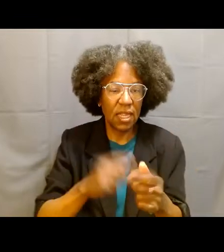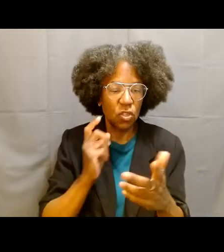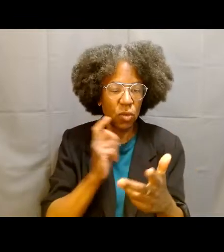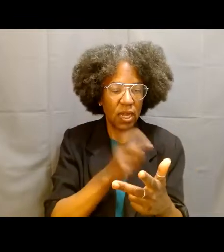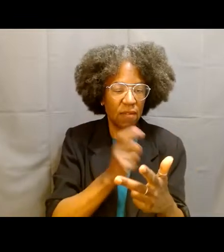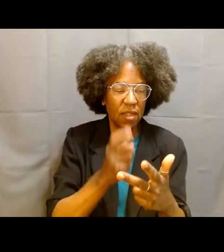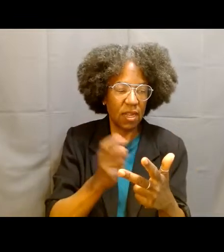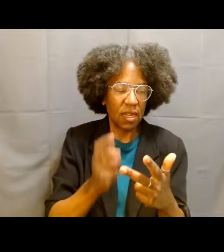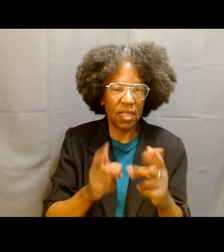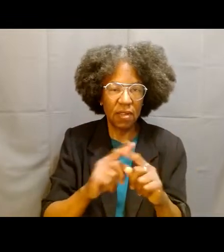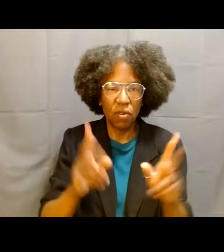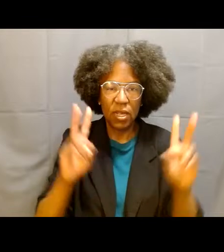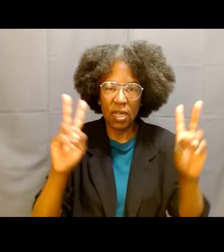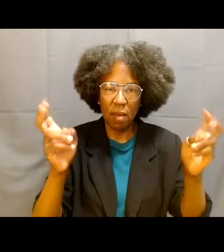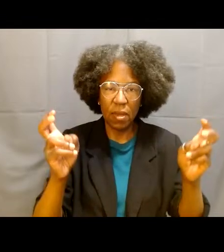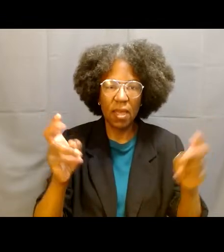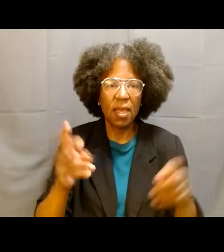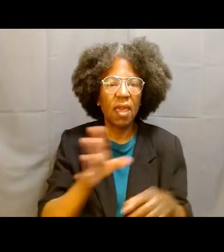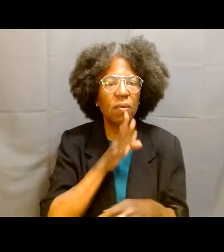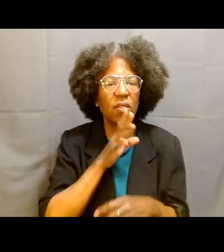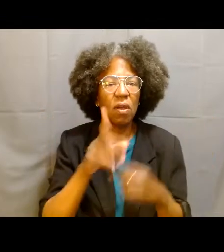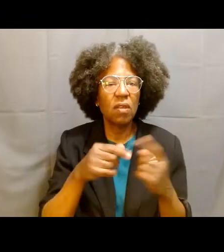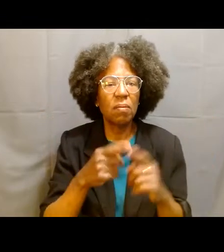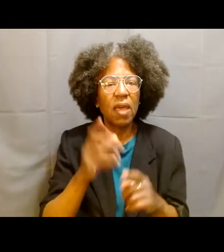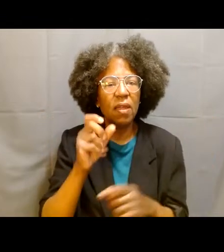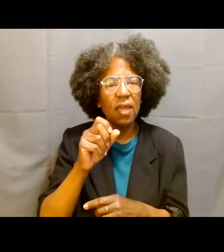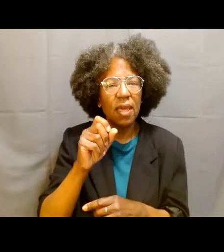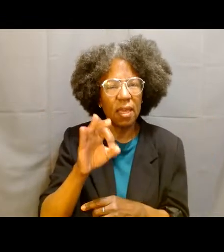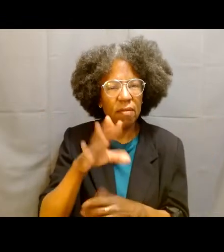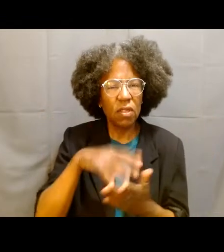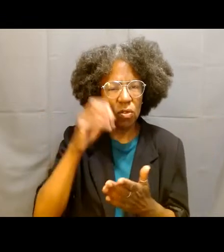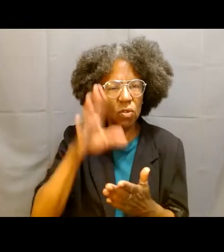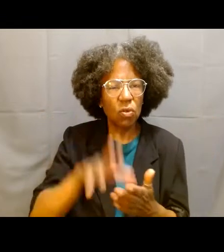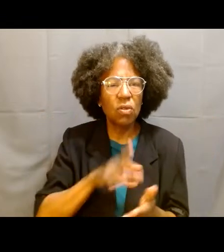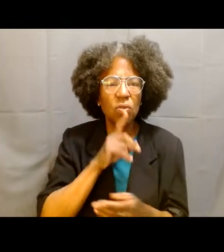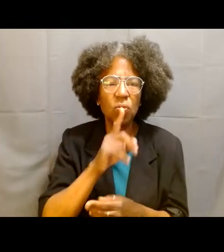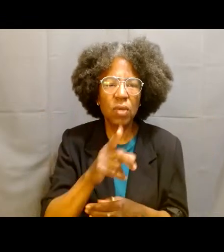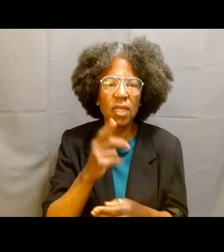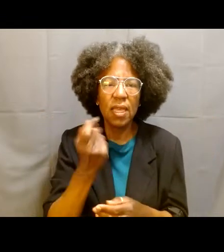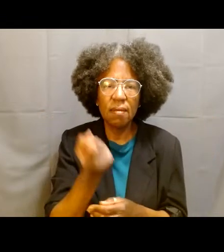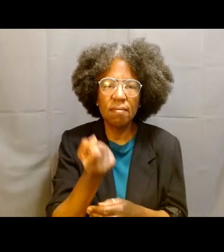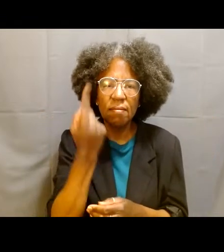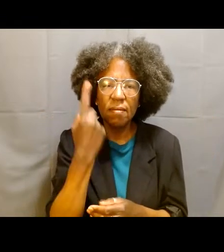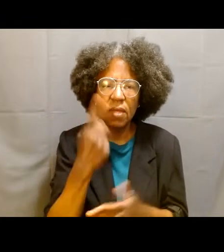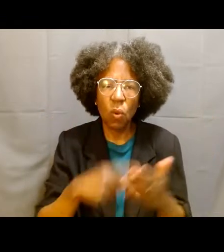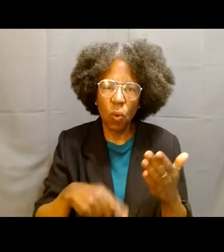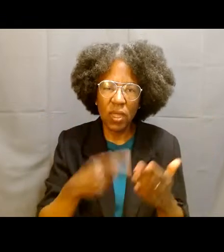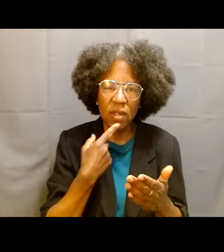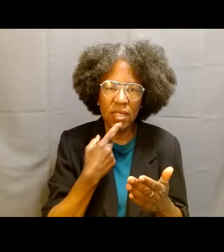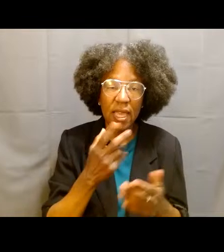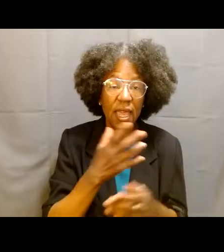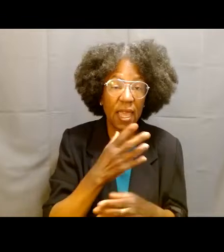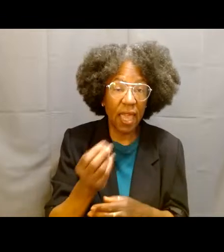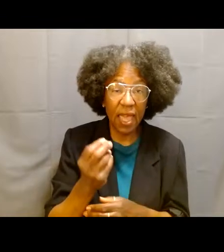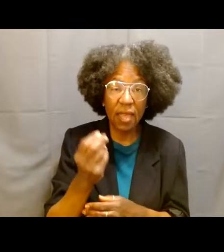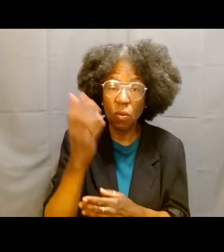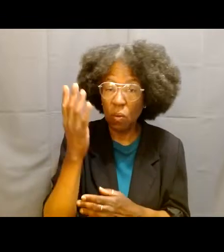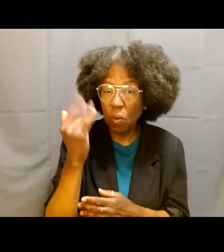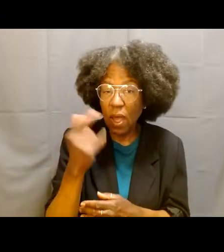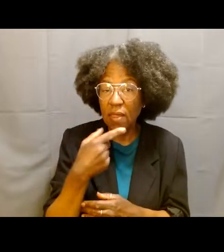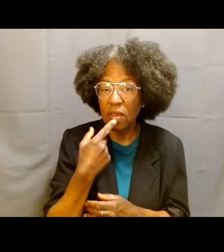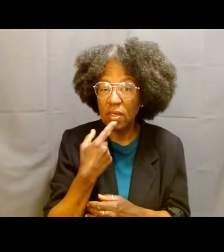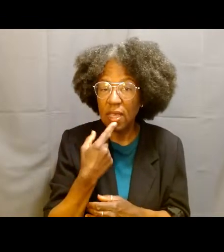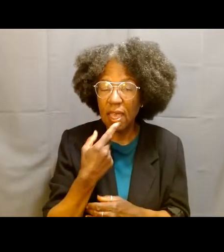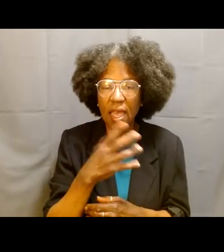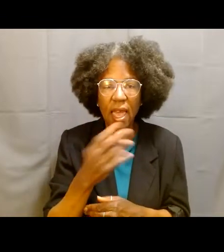about whether the students really understand what they're saying and why they're saying it, and who's being